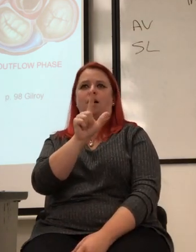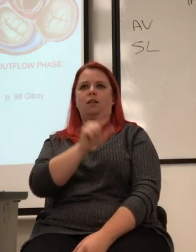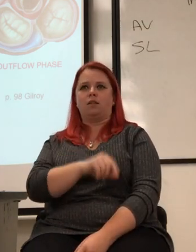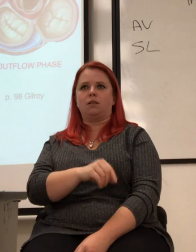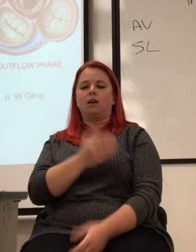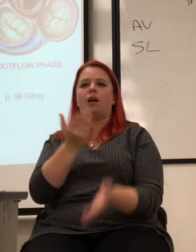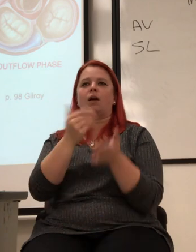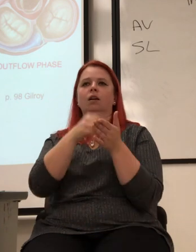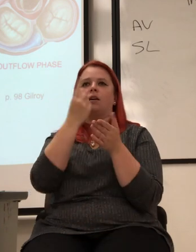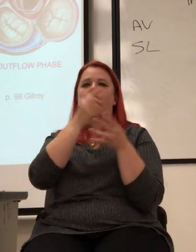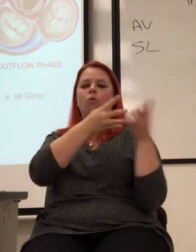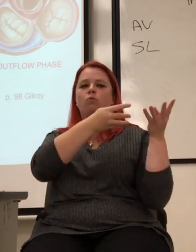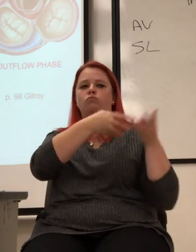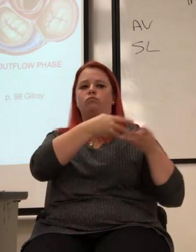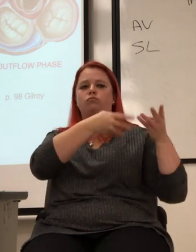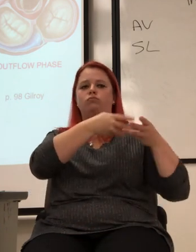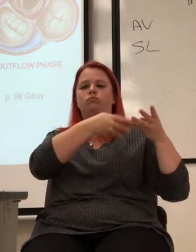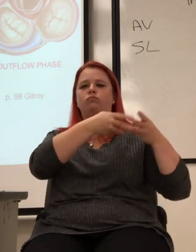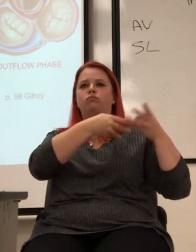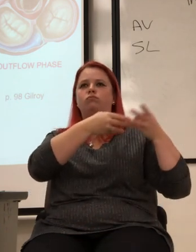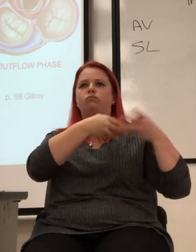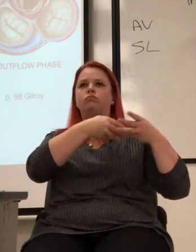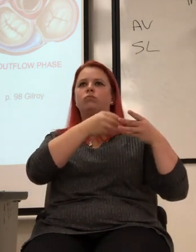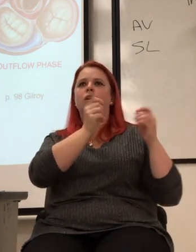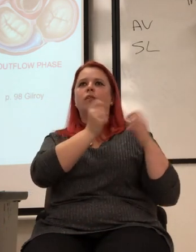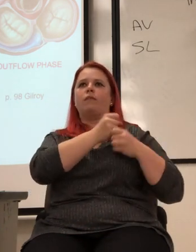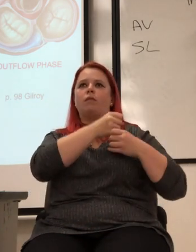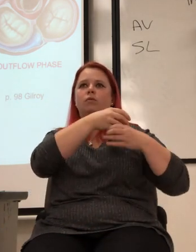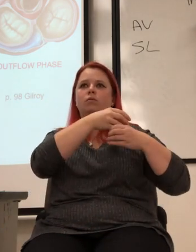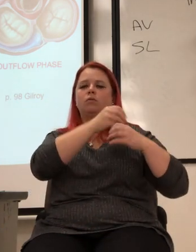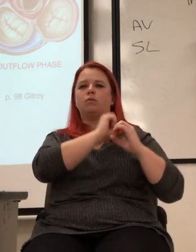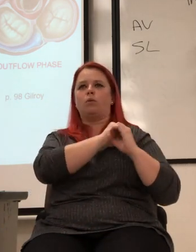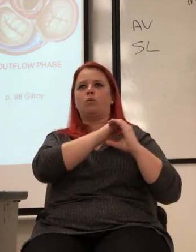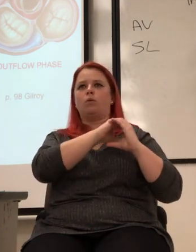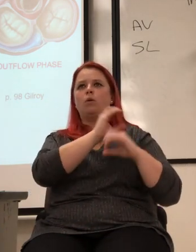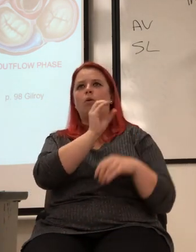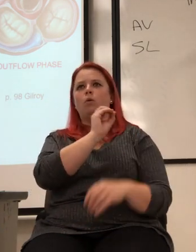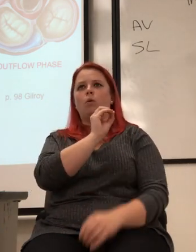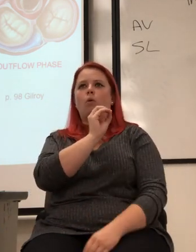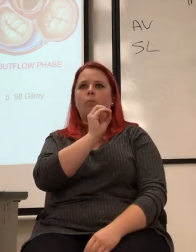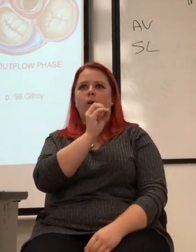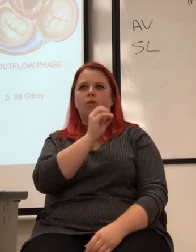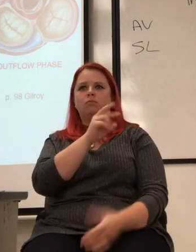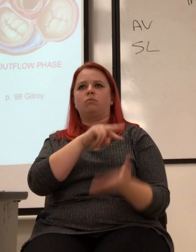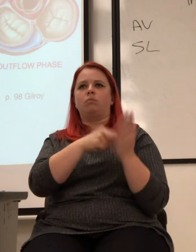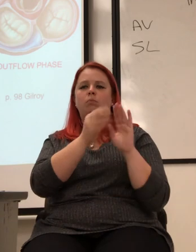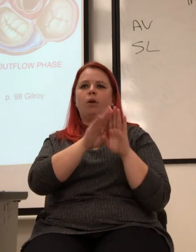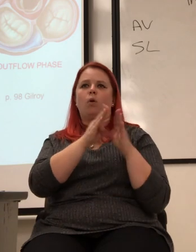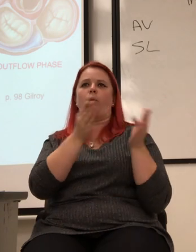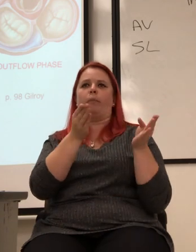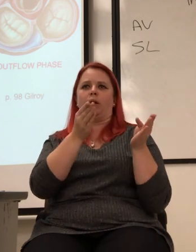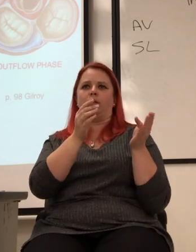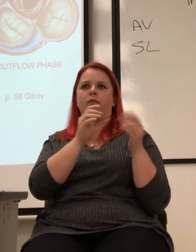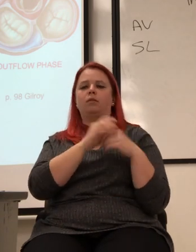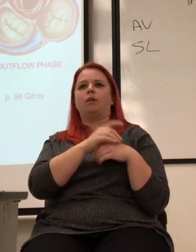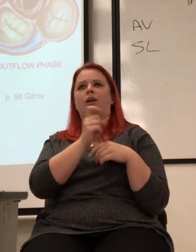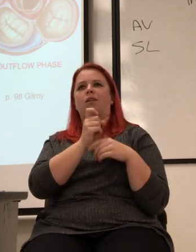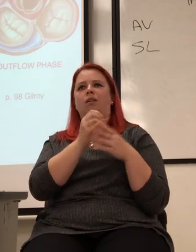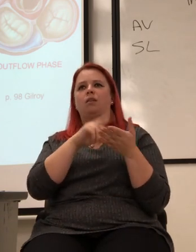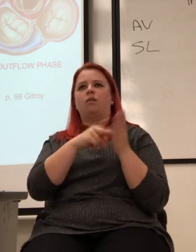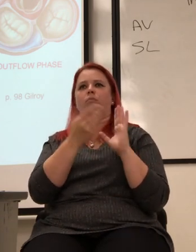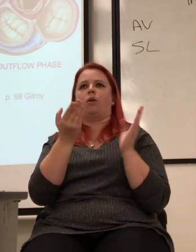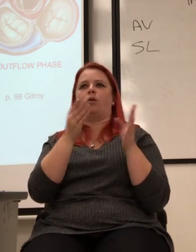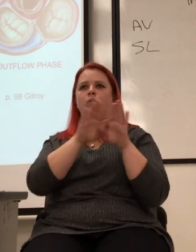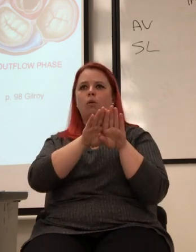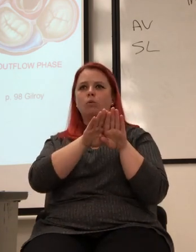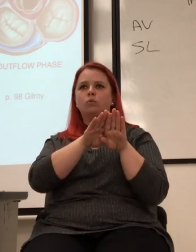Again, for inflow, the AV valves are open. I'll put an O for open. I'll put an X for closed. You're filling the